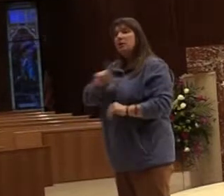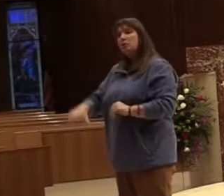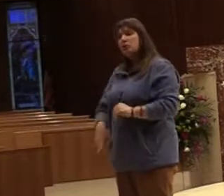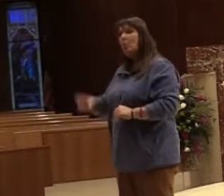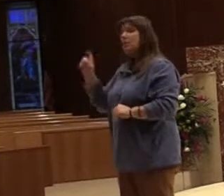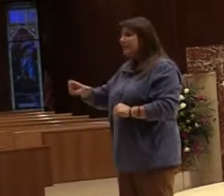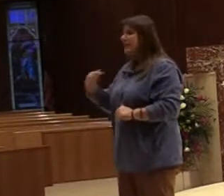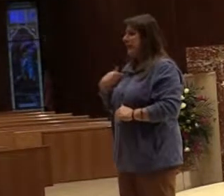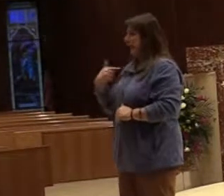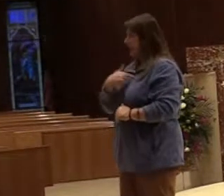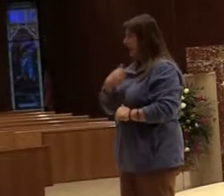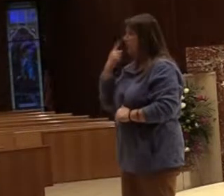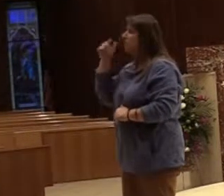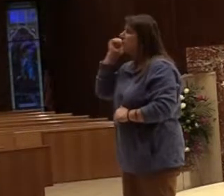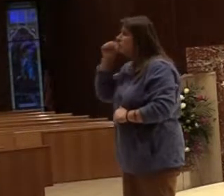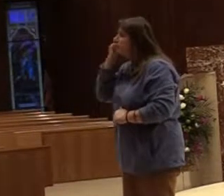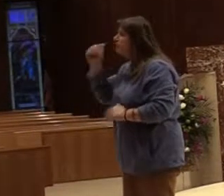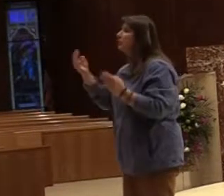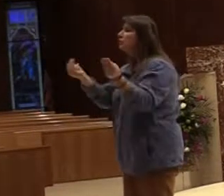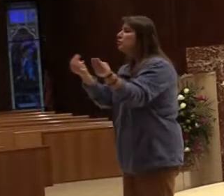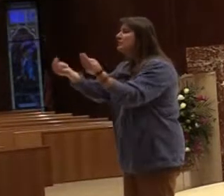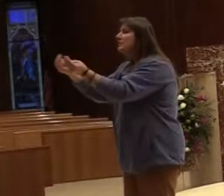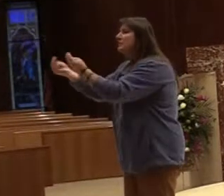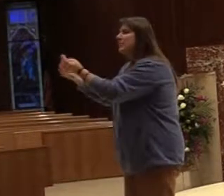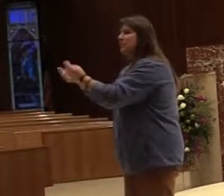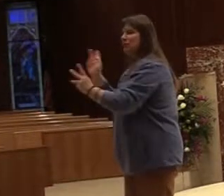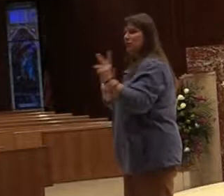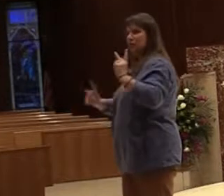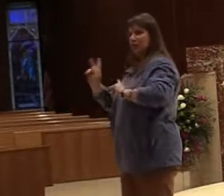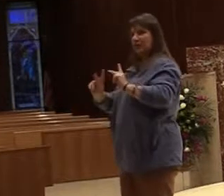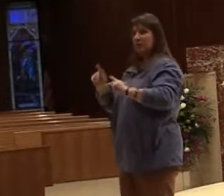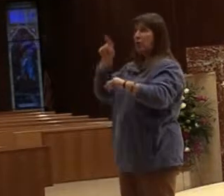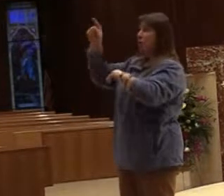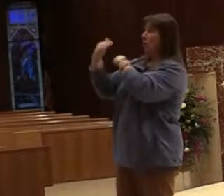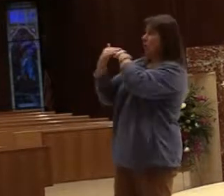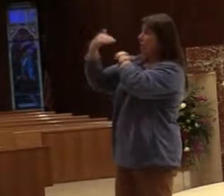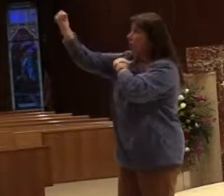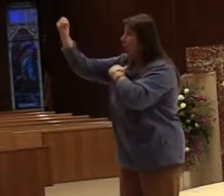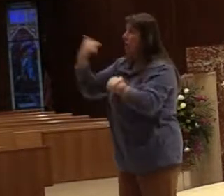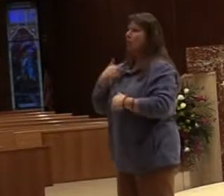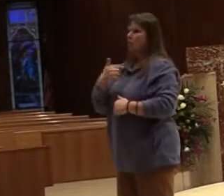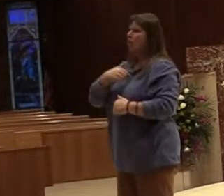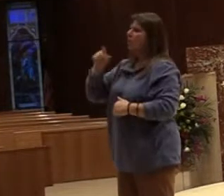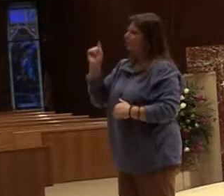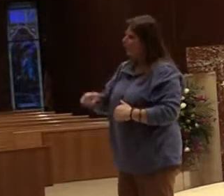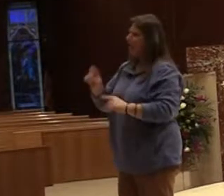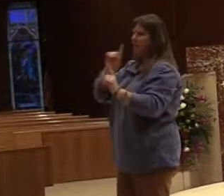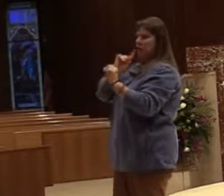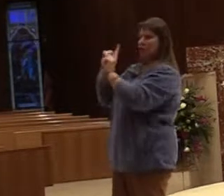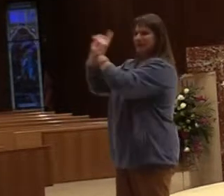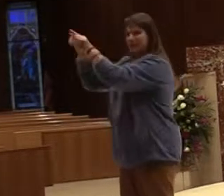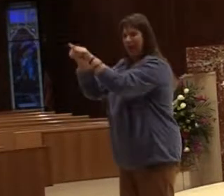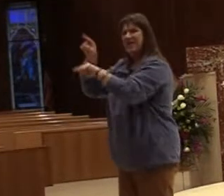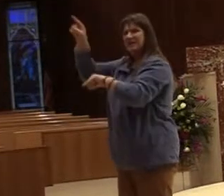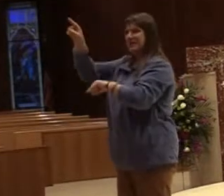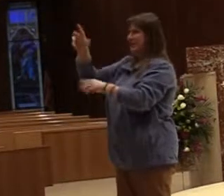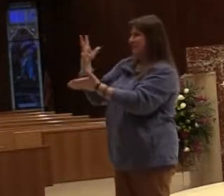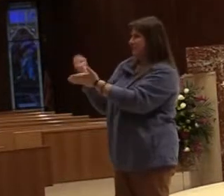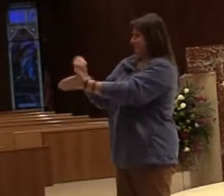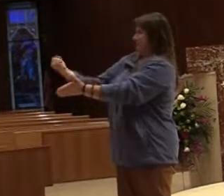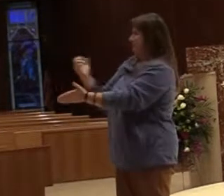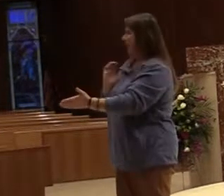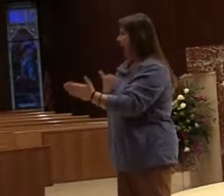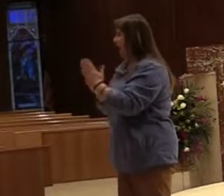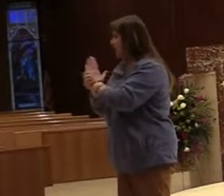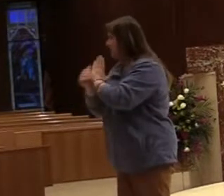with others. The Lord leads us to respond generously when he calls us, and the Lord makes use of our services for the good of